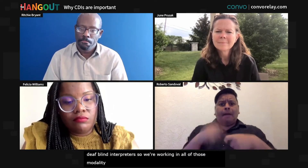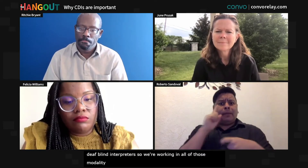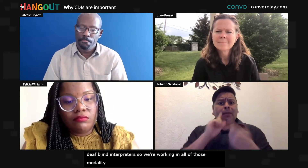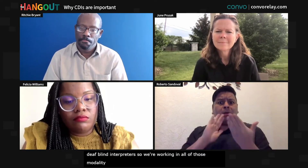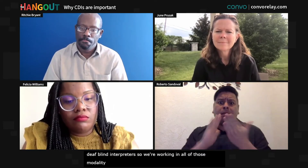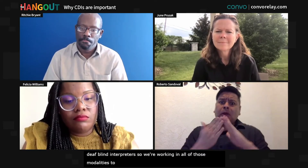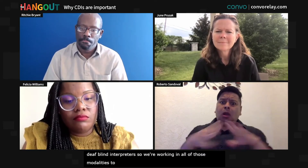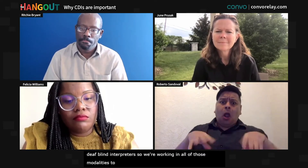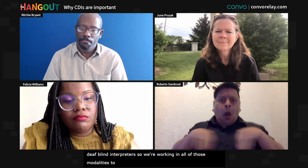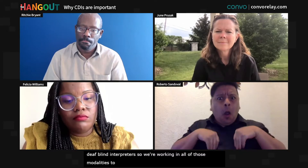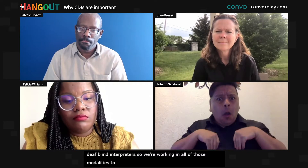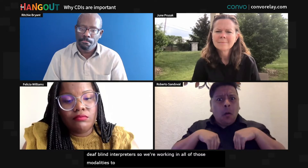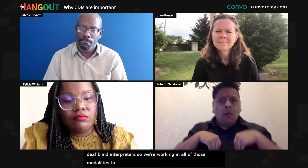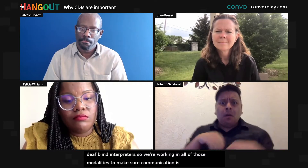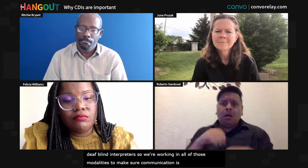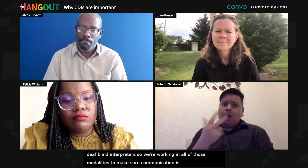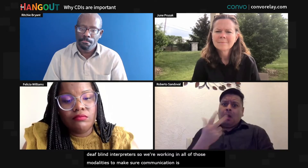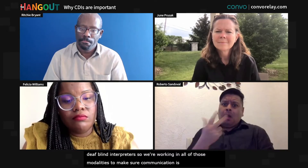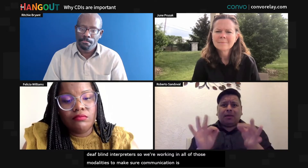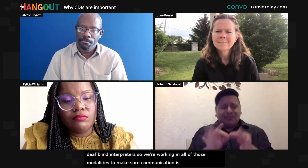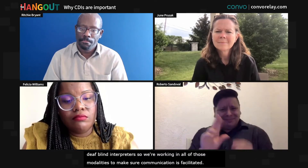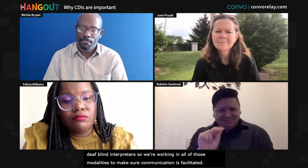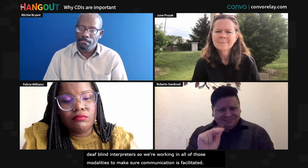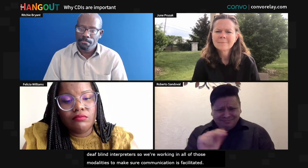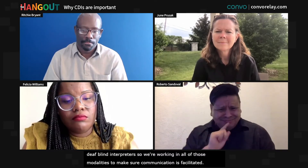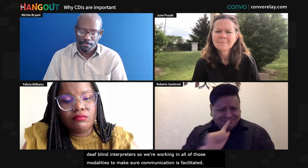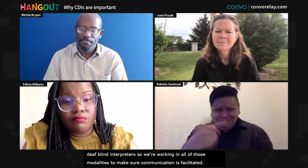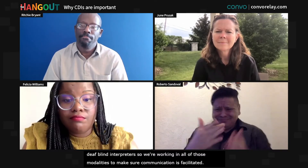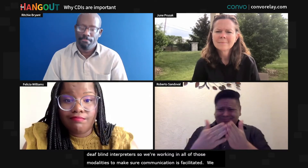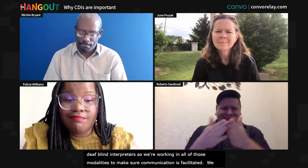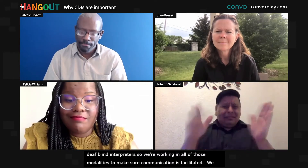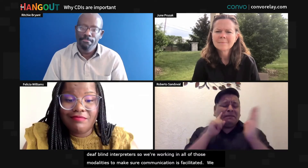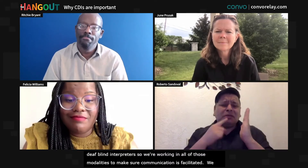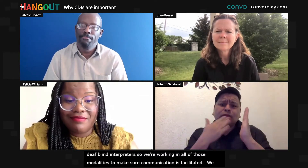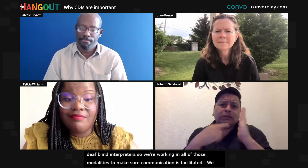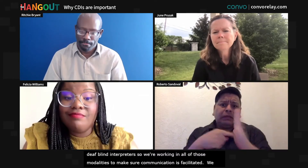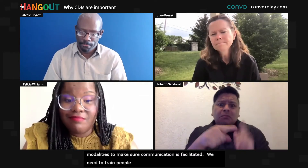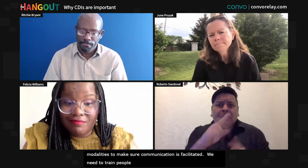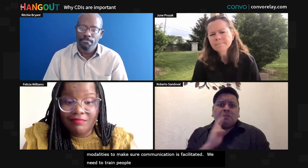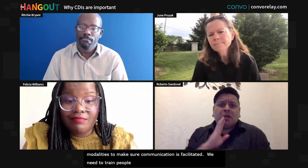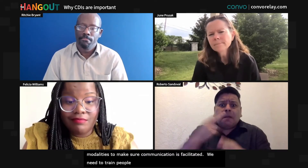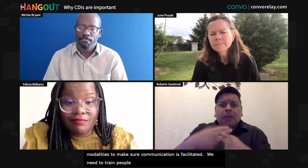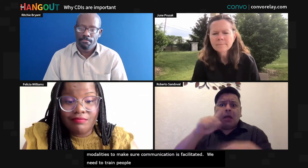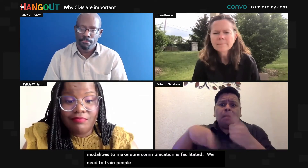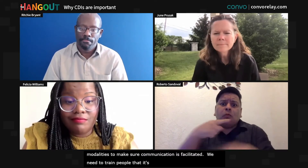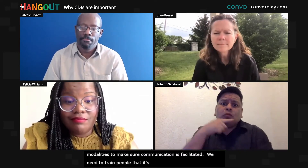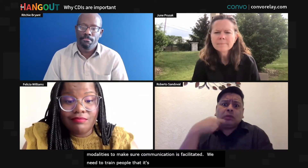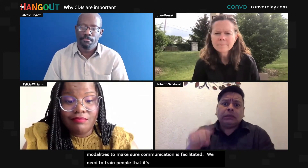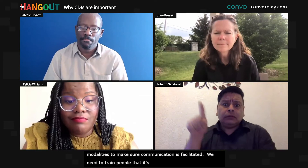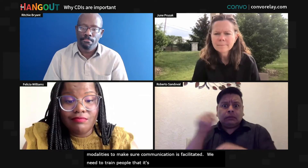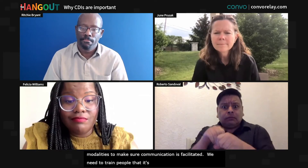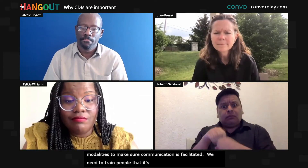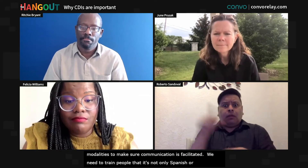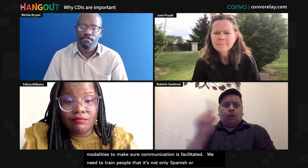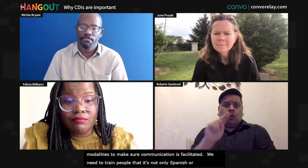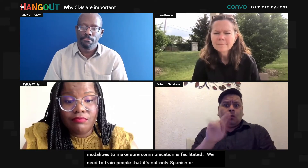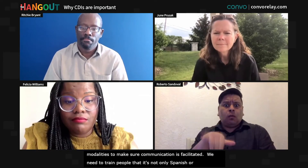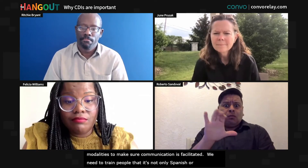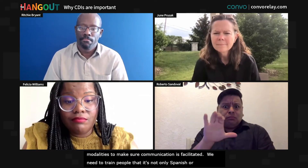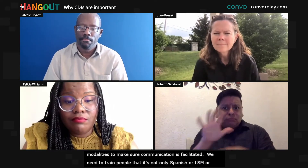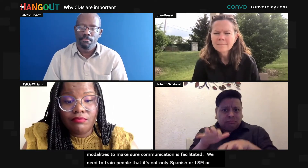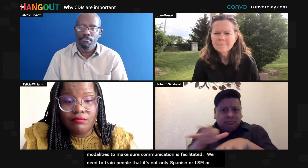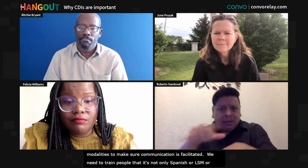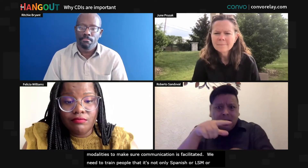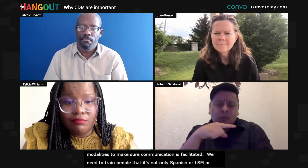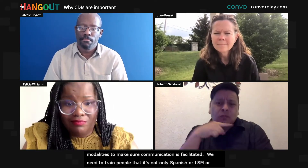need to train people that it's not only Spanish, or it's not only LSM, it's not only trilingual interpreting. There's a lot of different aspects of that. So